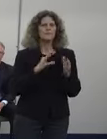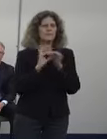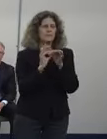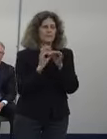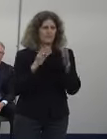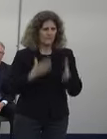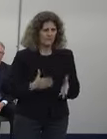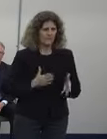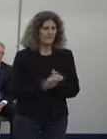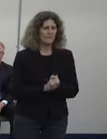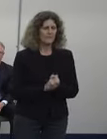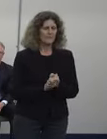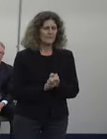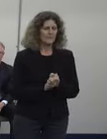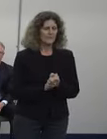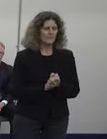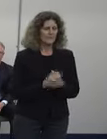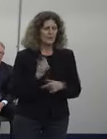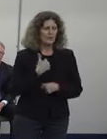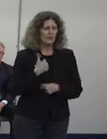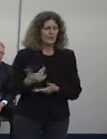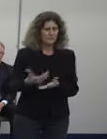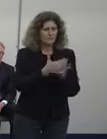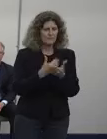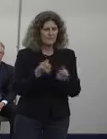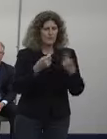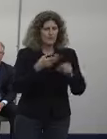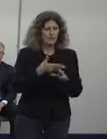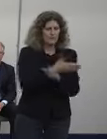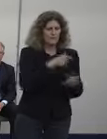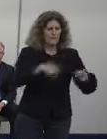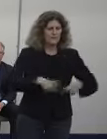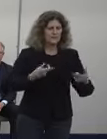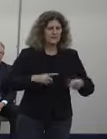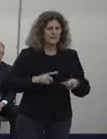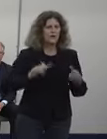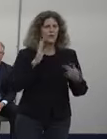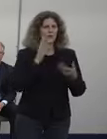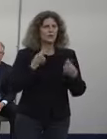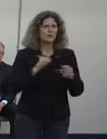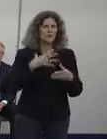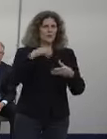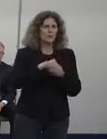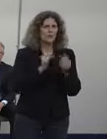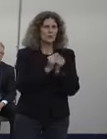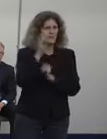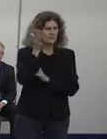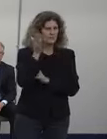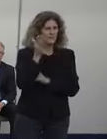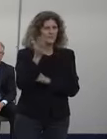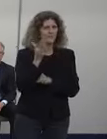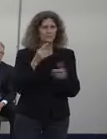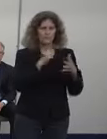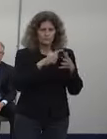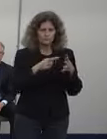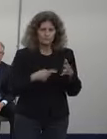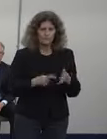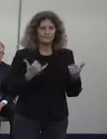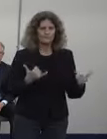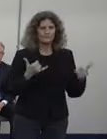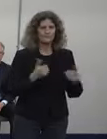asked questions in advance of this event and have tried to incorporate them into our talking points today. So at this